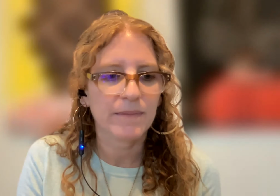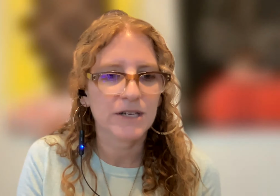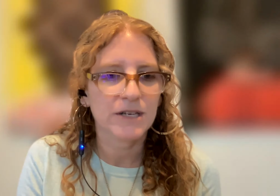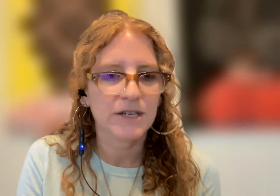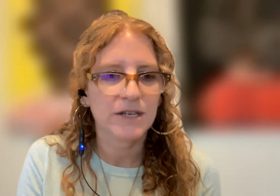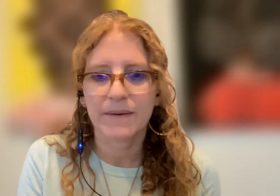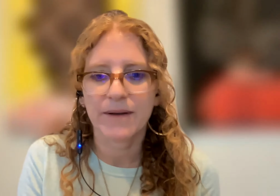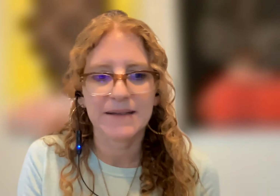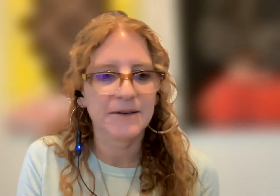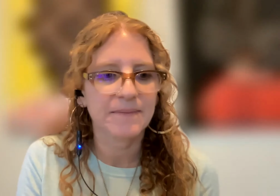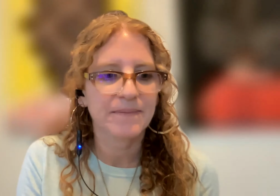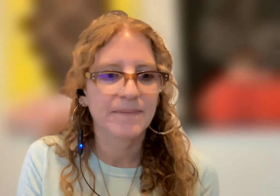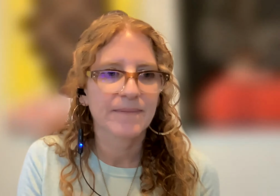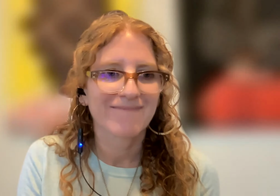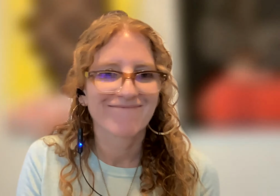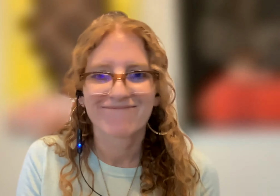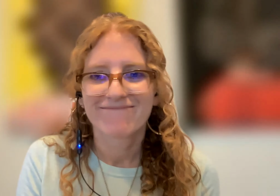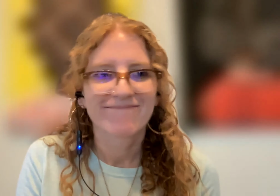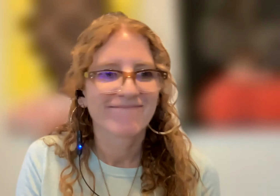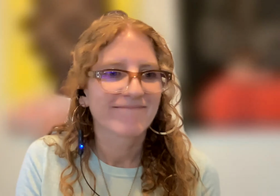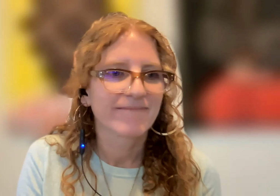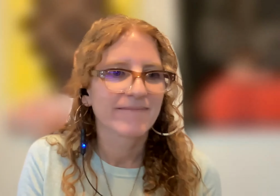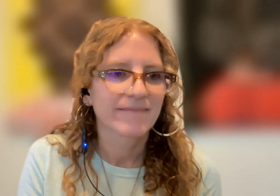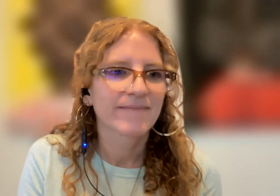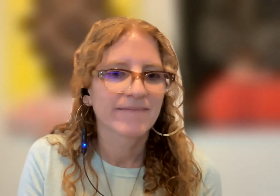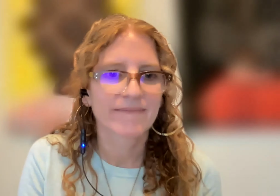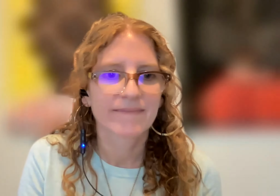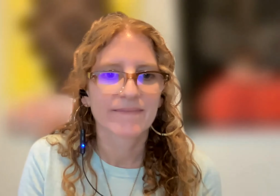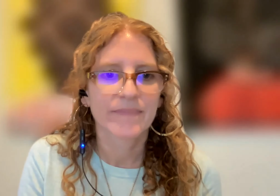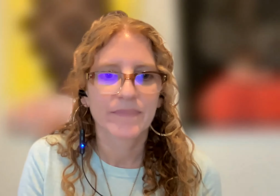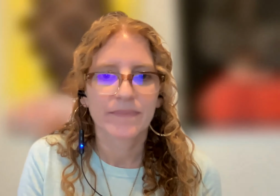happy to share it, but you can too. Yes.